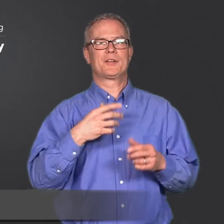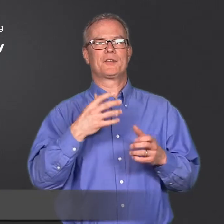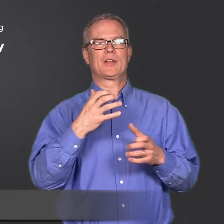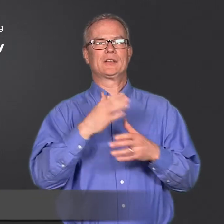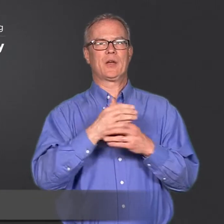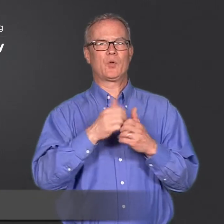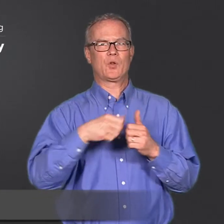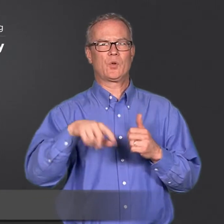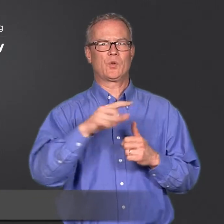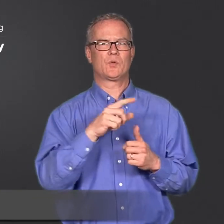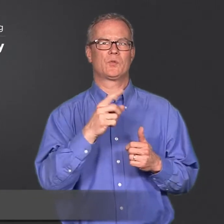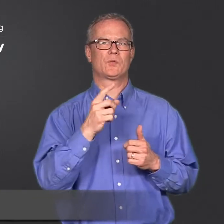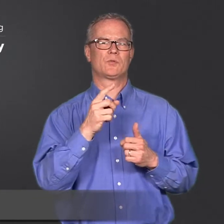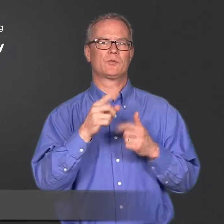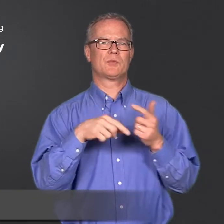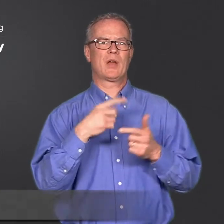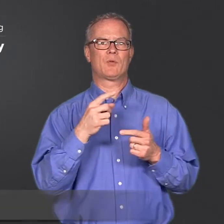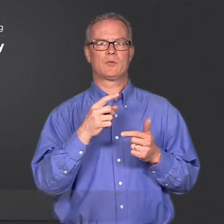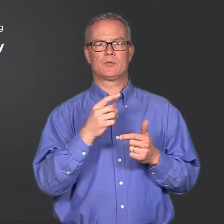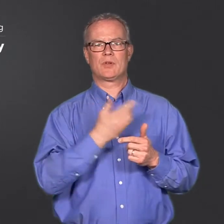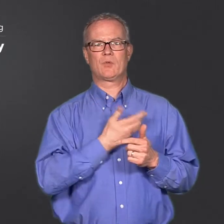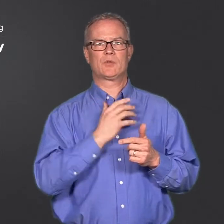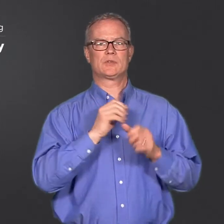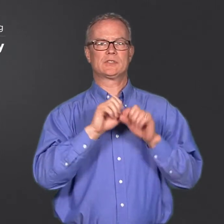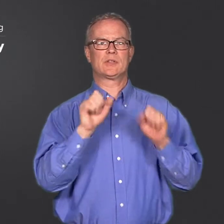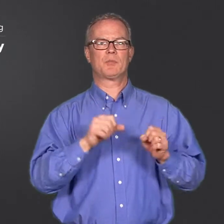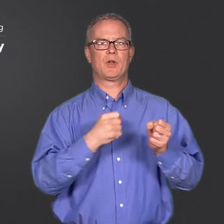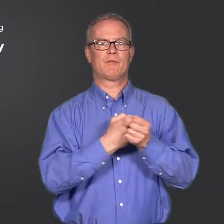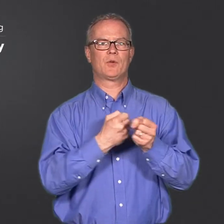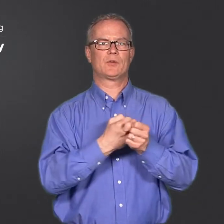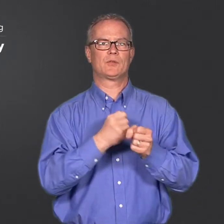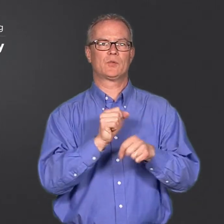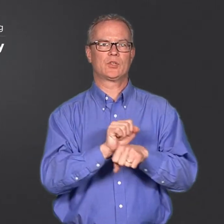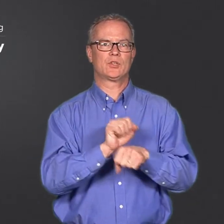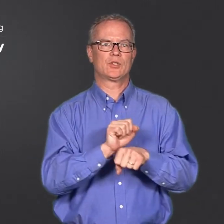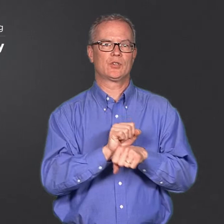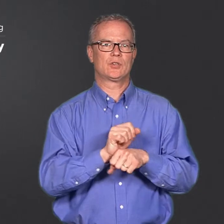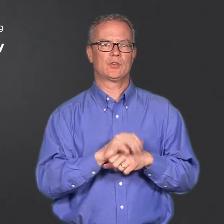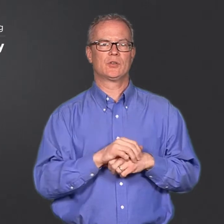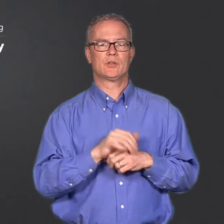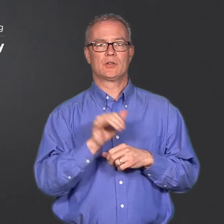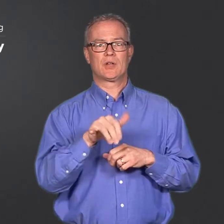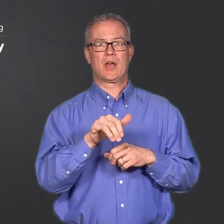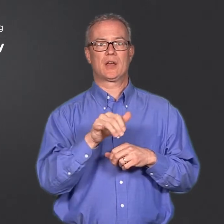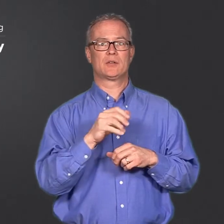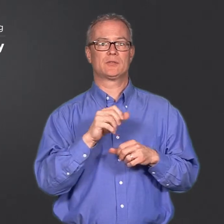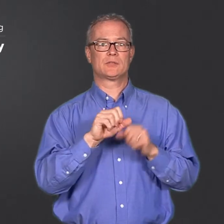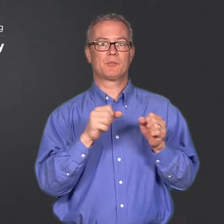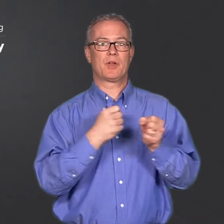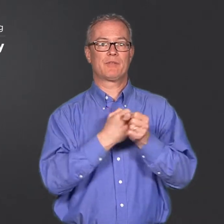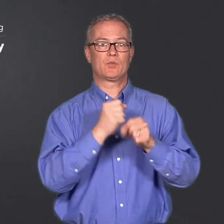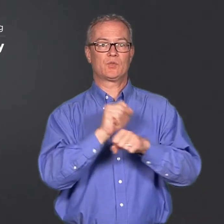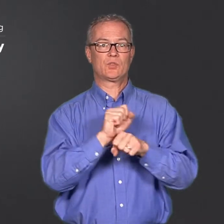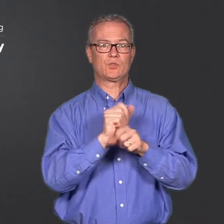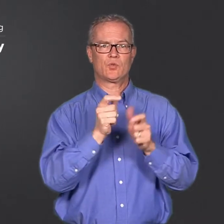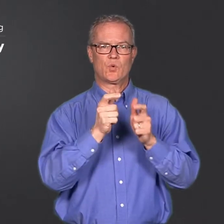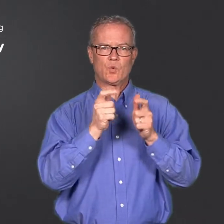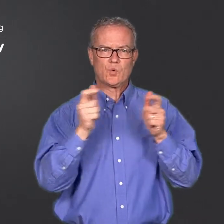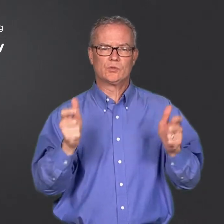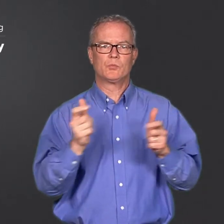Hello. I'm going to share information with you about our system advocacy work. The system